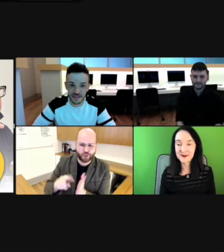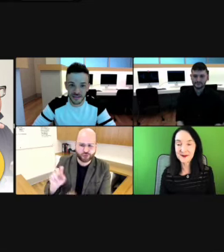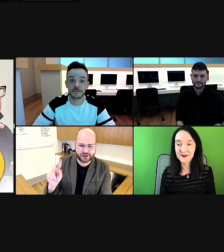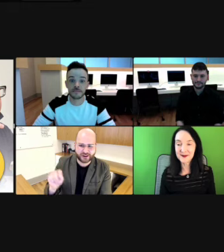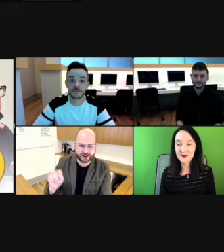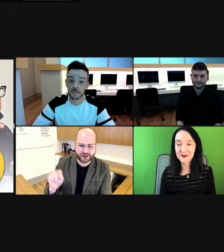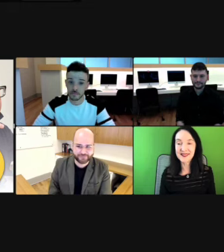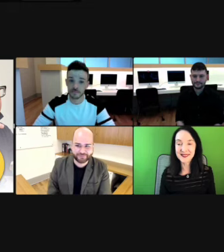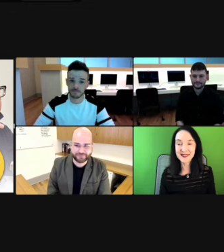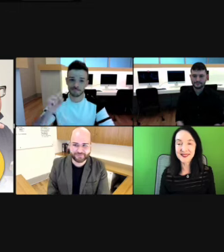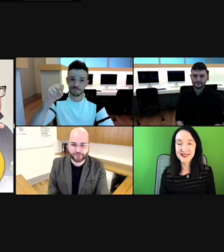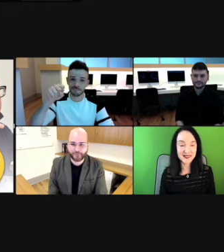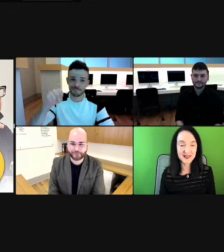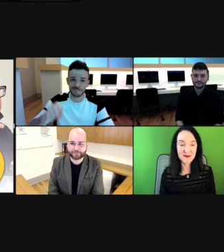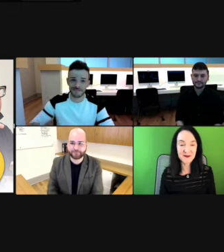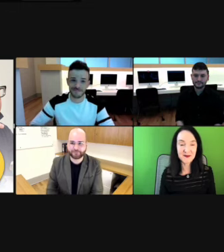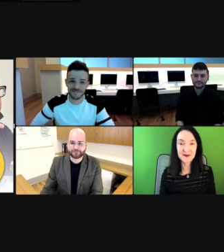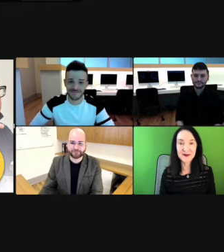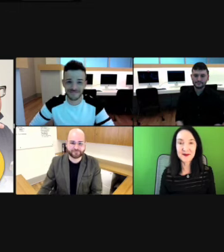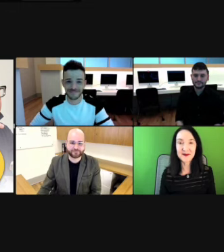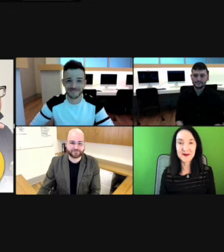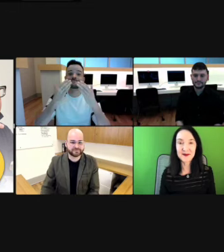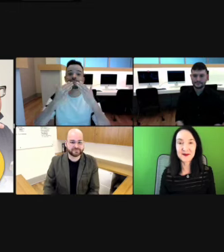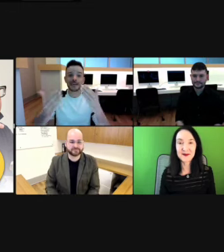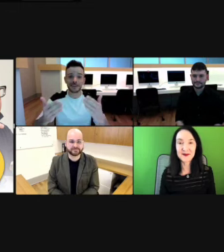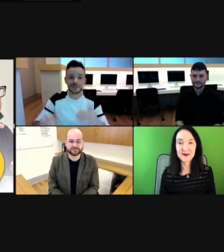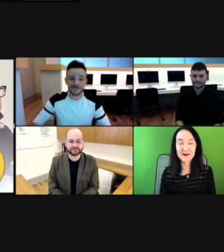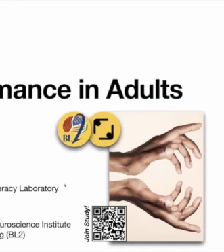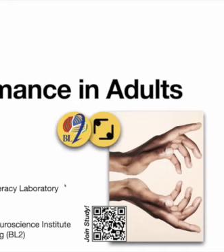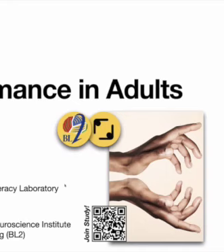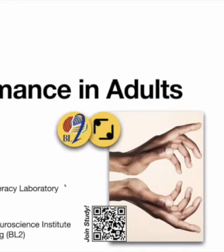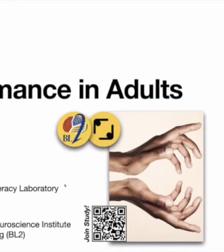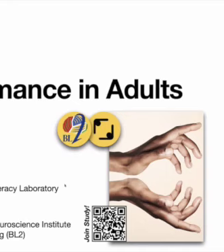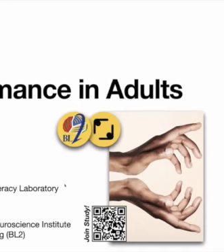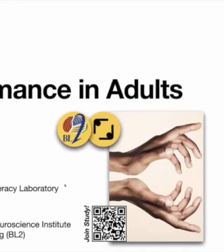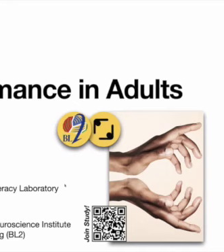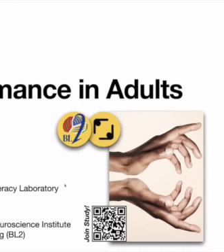So go check it out. Definitely. Thank you.